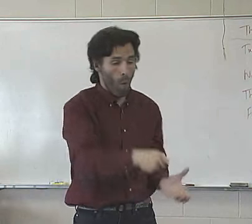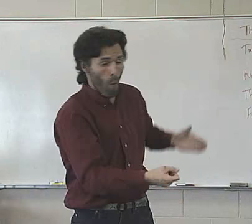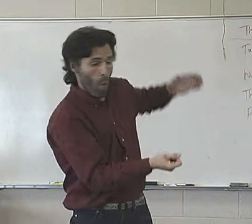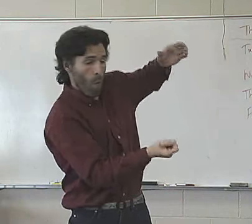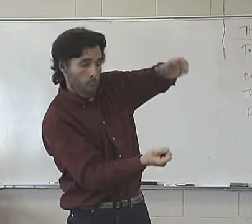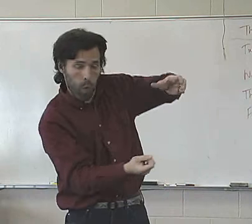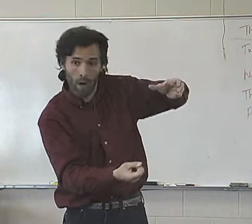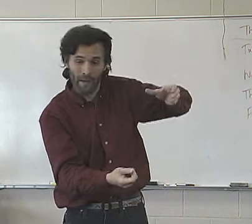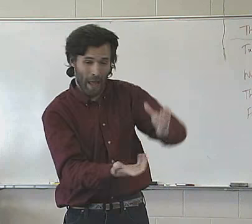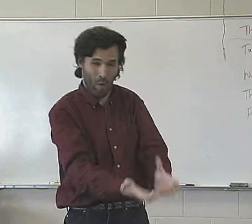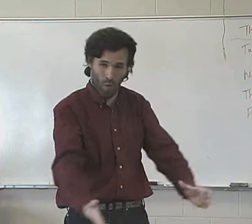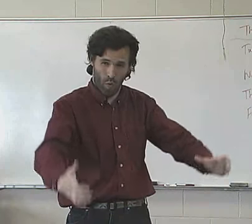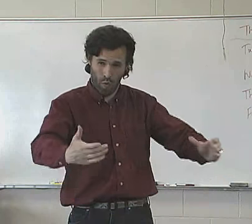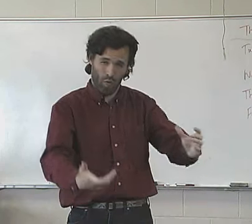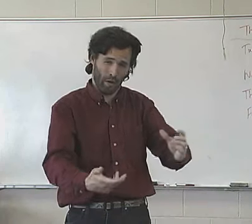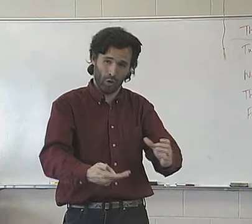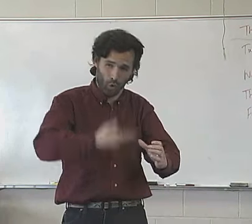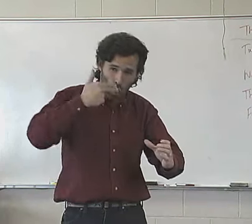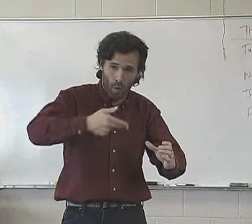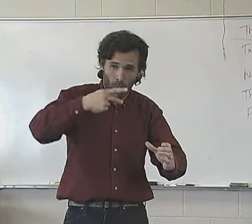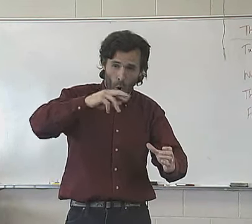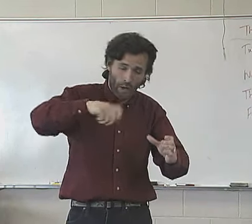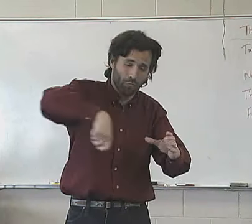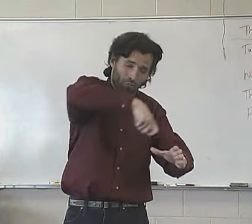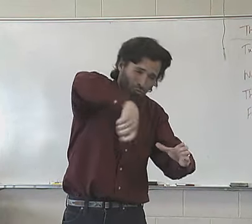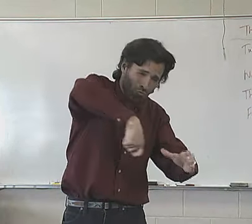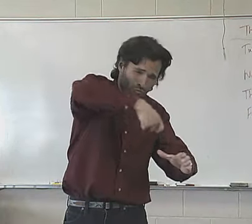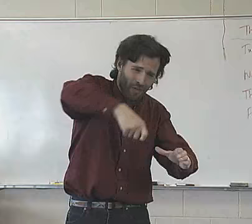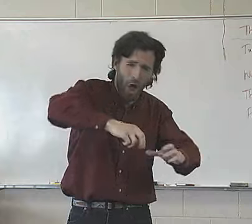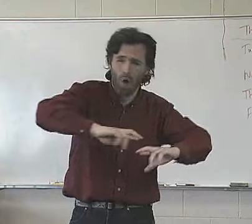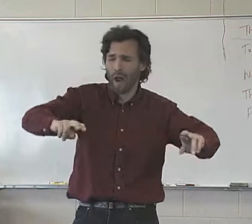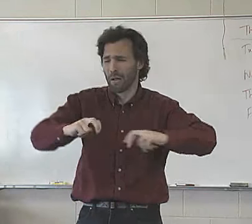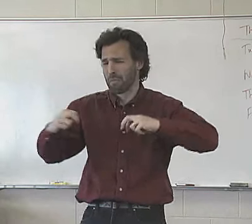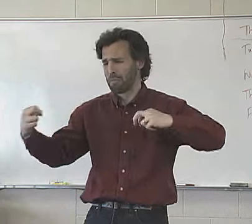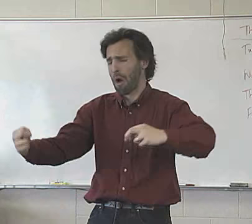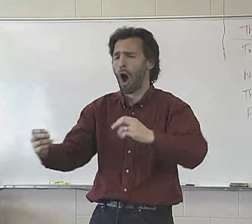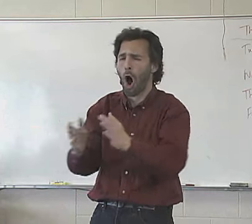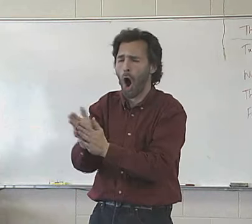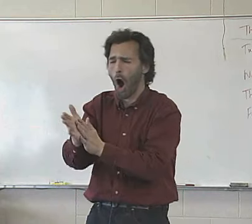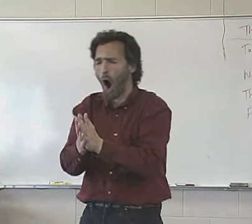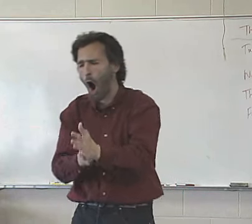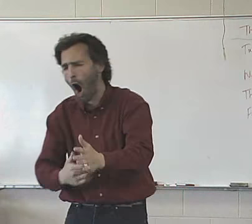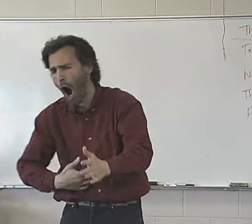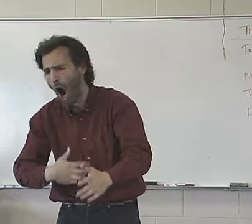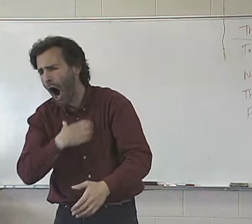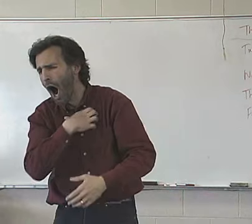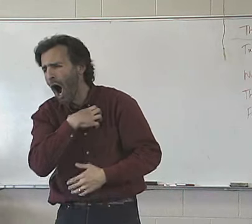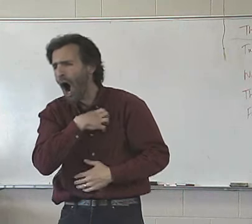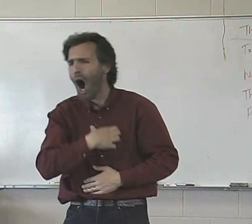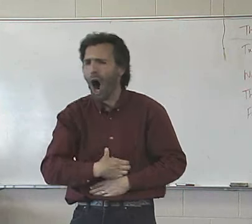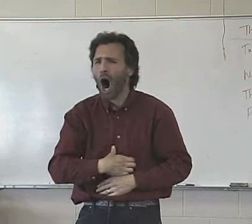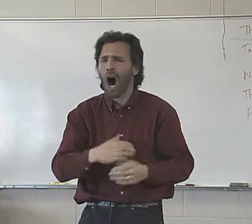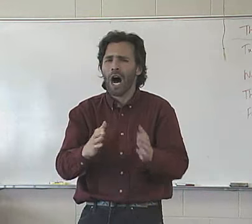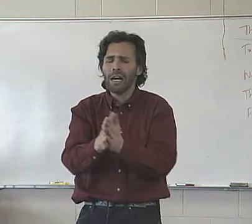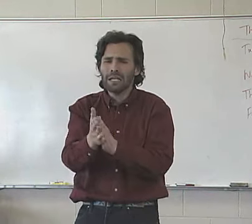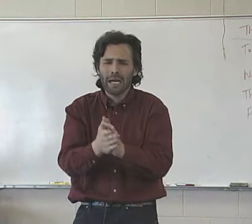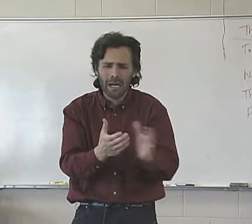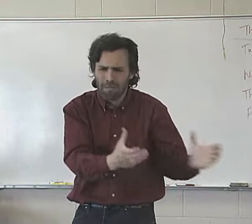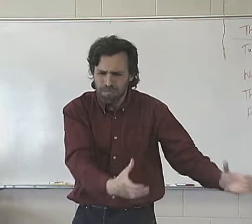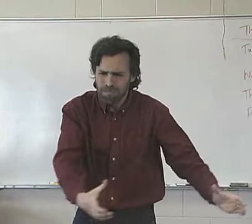porridge. And when they were ready to sit down, the troll said, "Oh, this will be nice. I'm so hungry." And he grabbed that big pot and he carried it